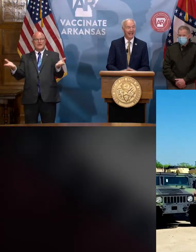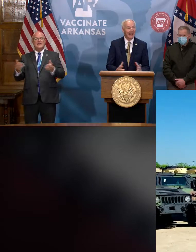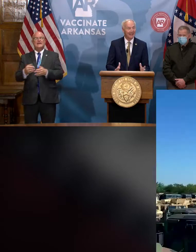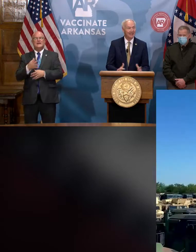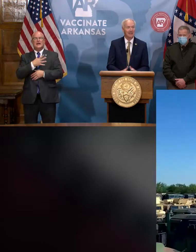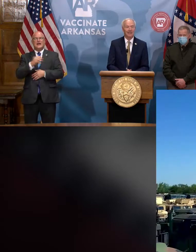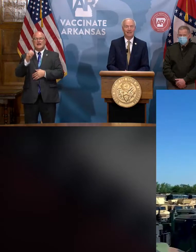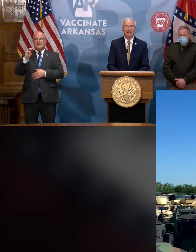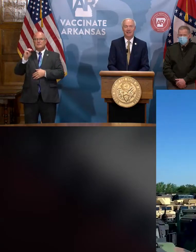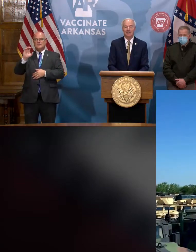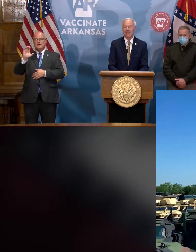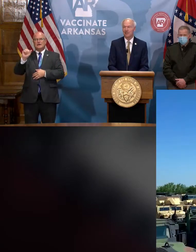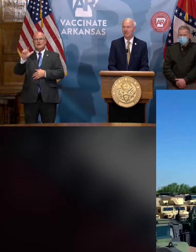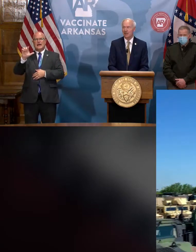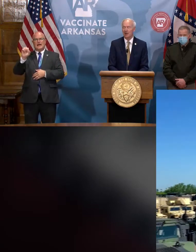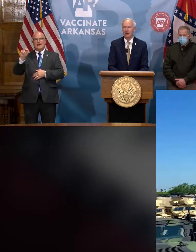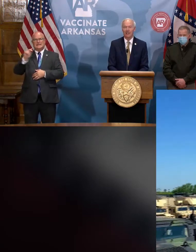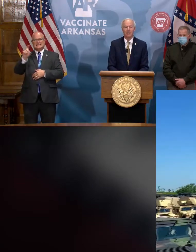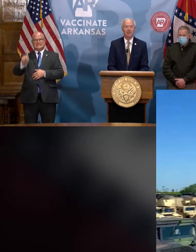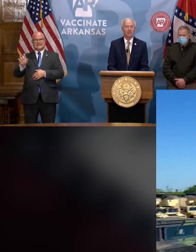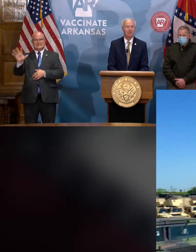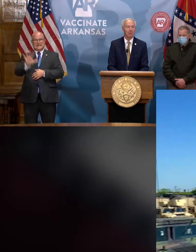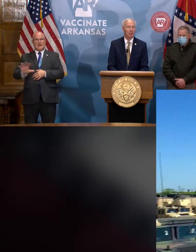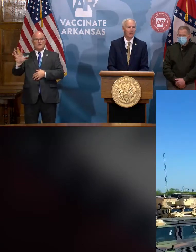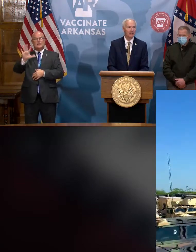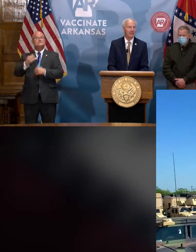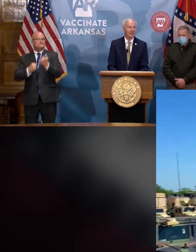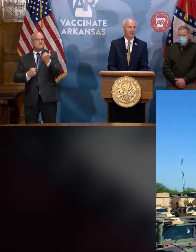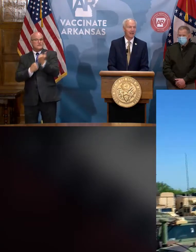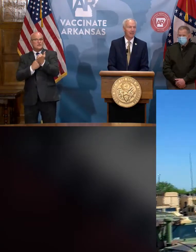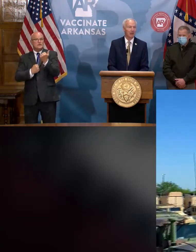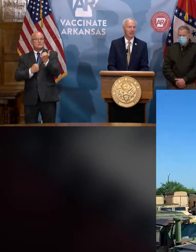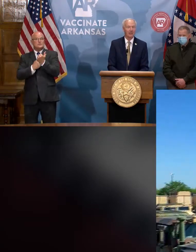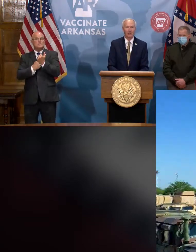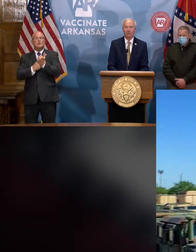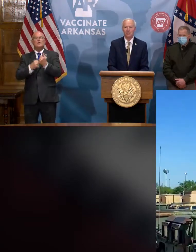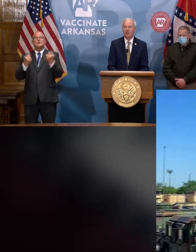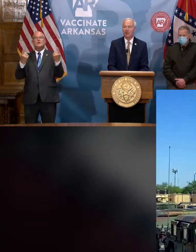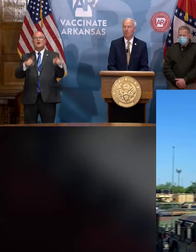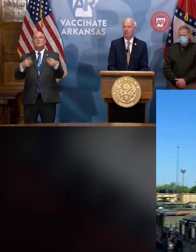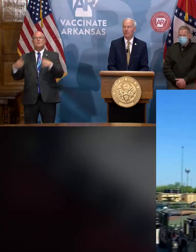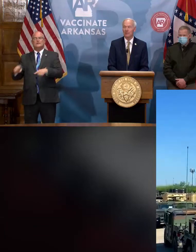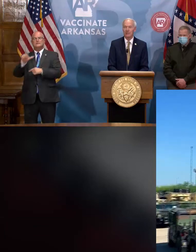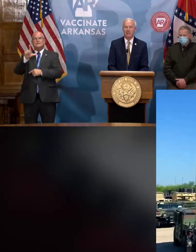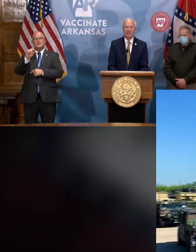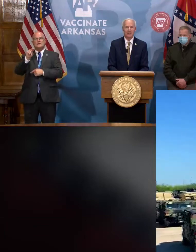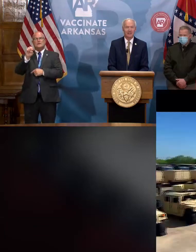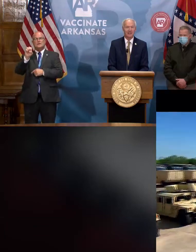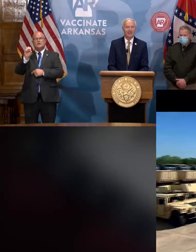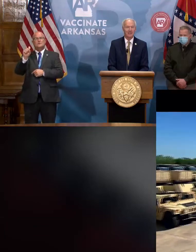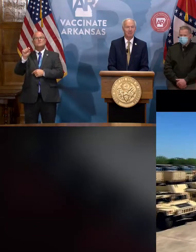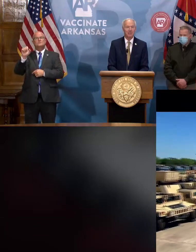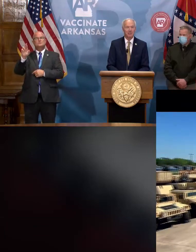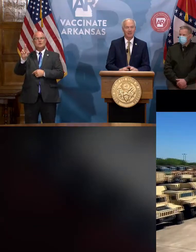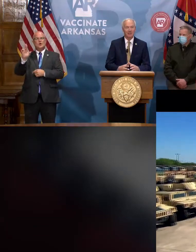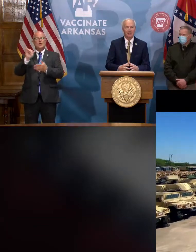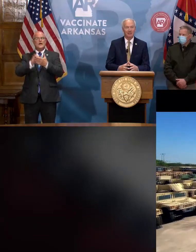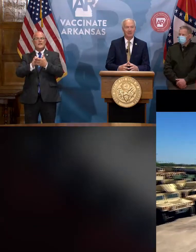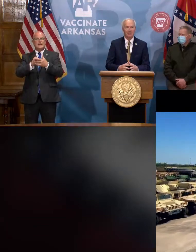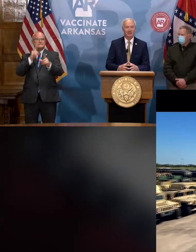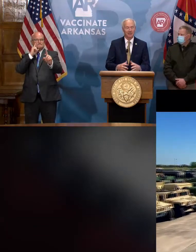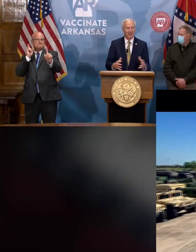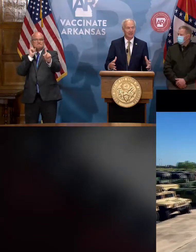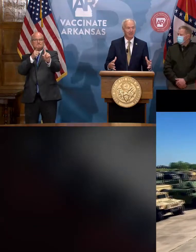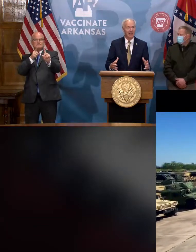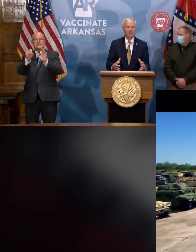the McAllen, Texas area to support Operation Lone Star, which is the mission